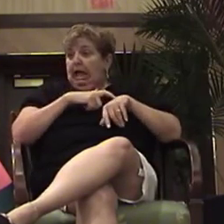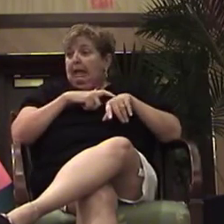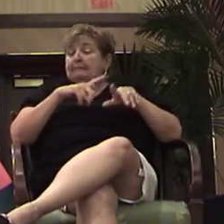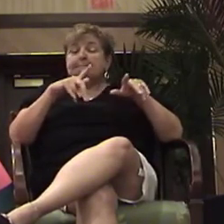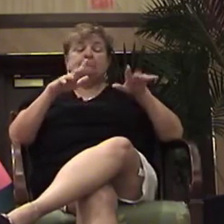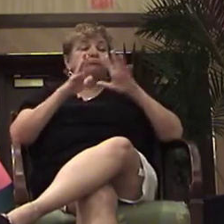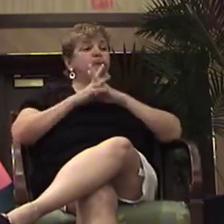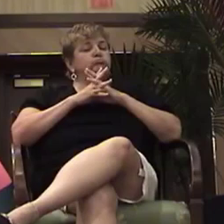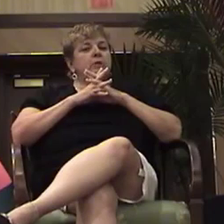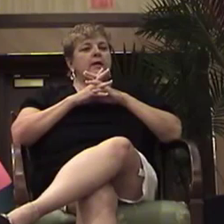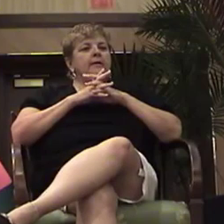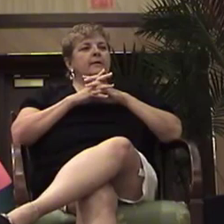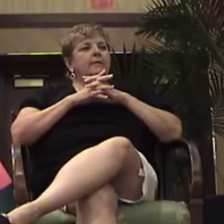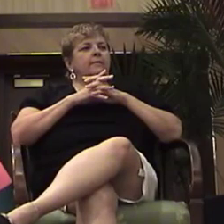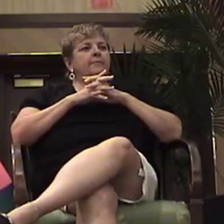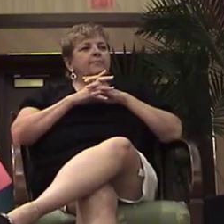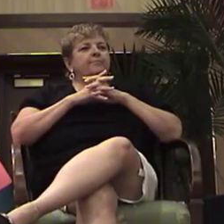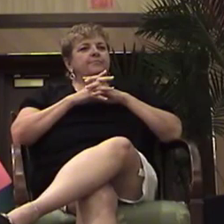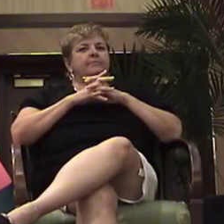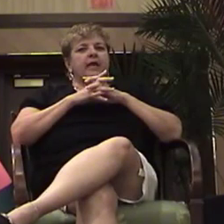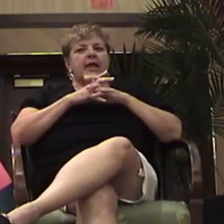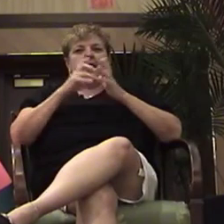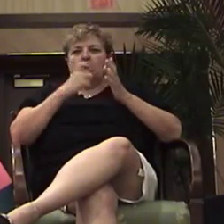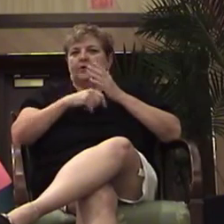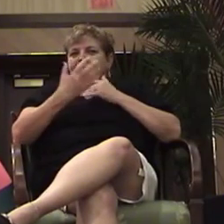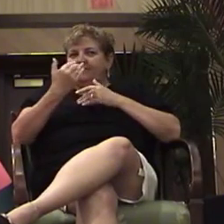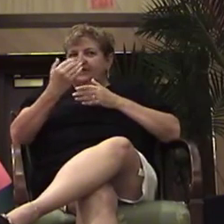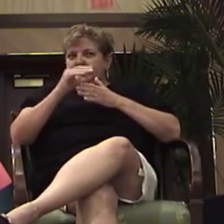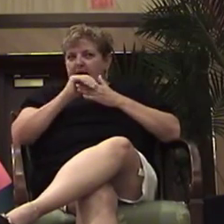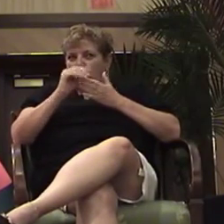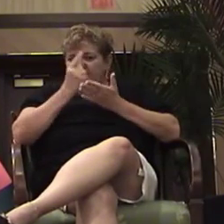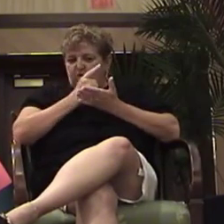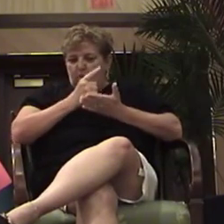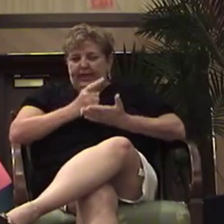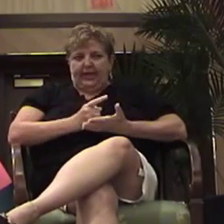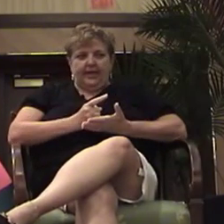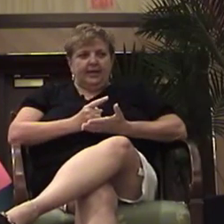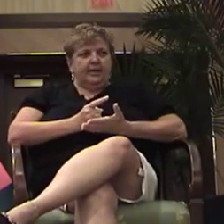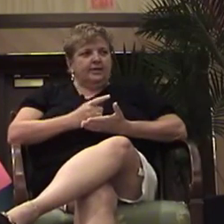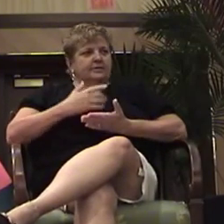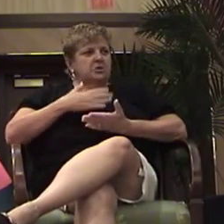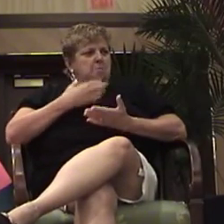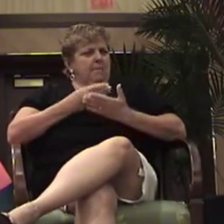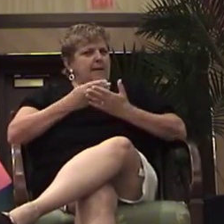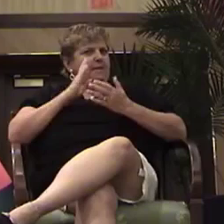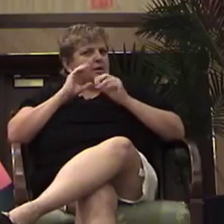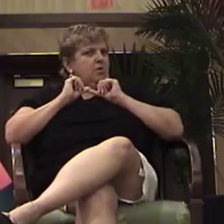And it was only $15 a week. So my money was going to last a long time, I